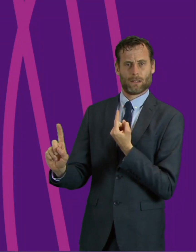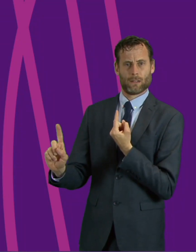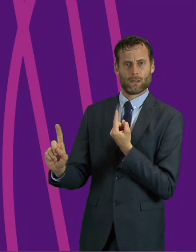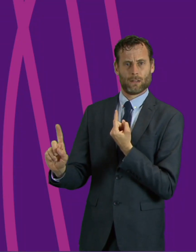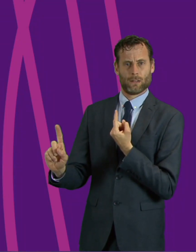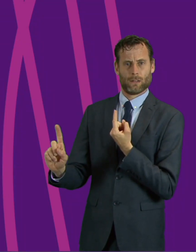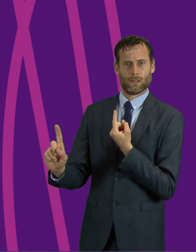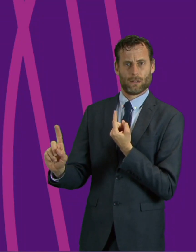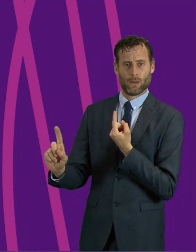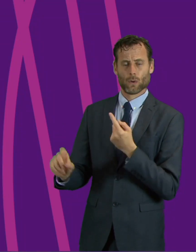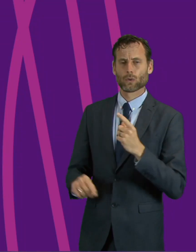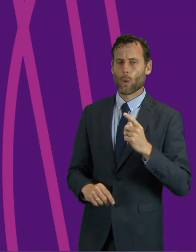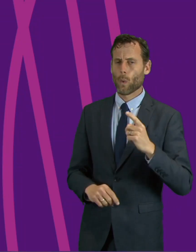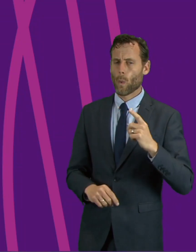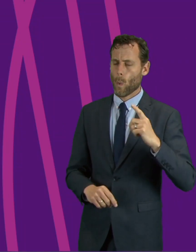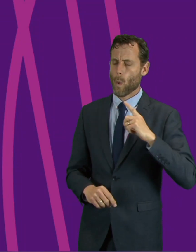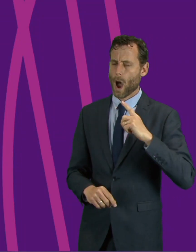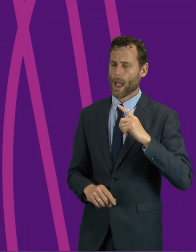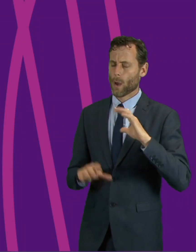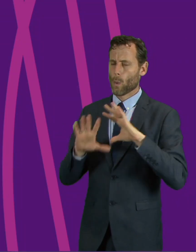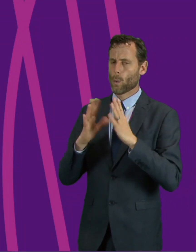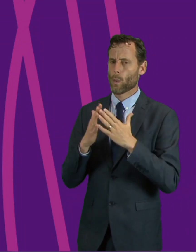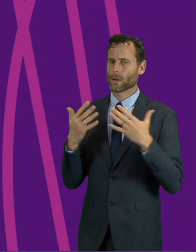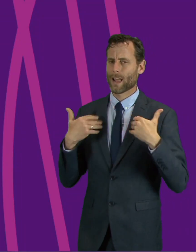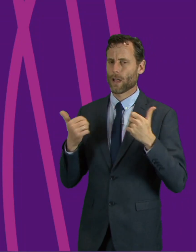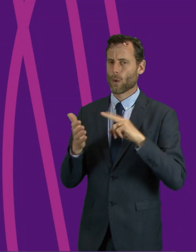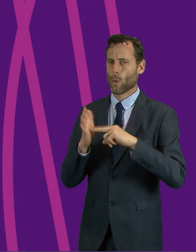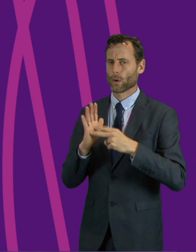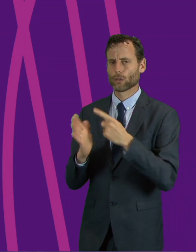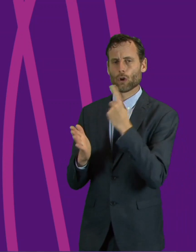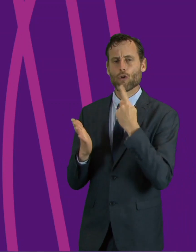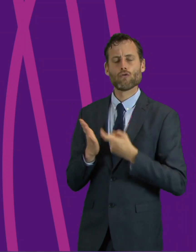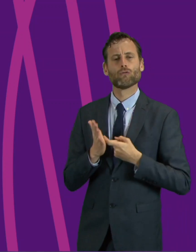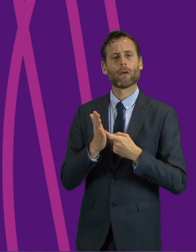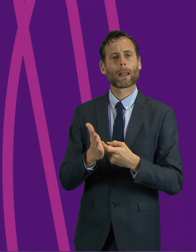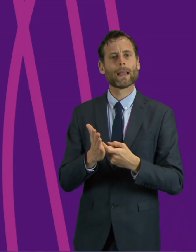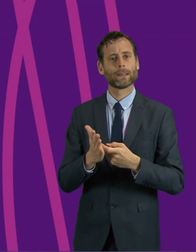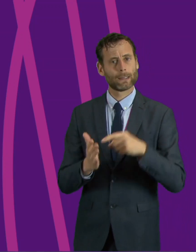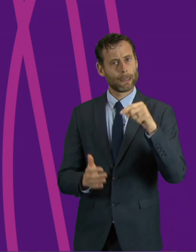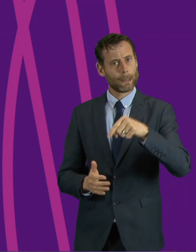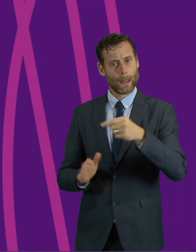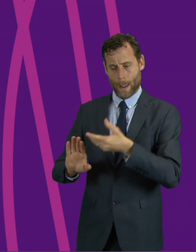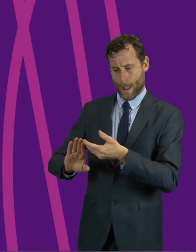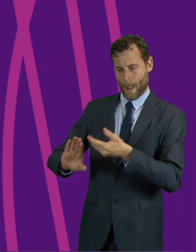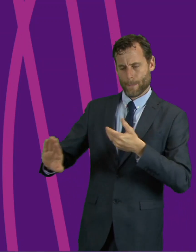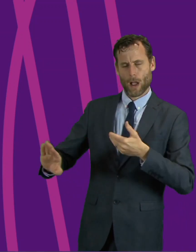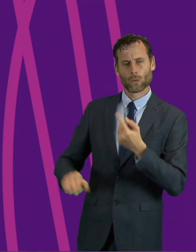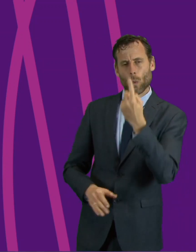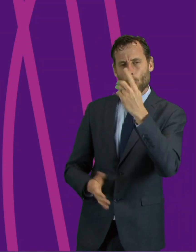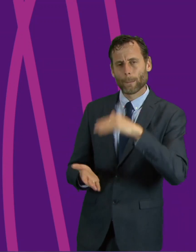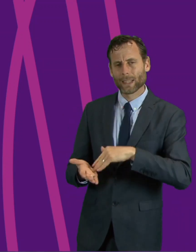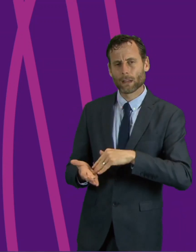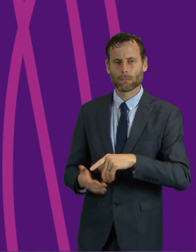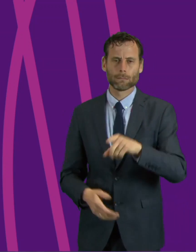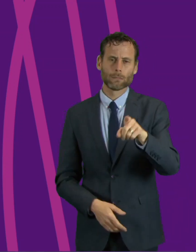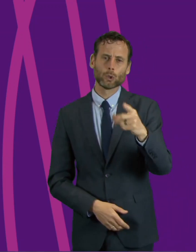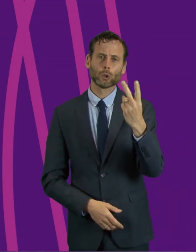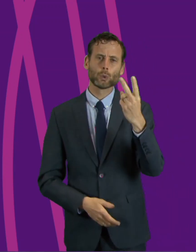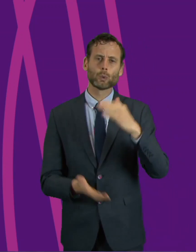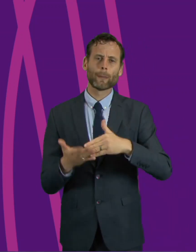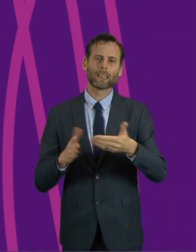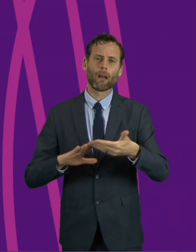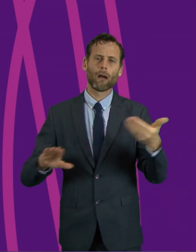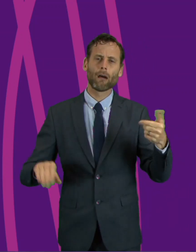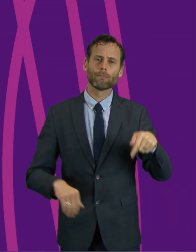it is that when the World Health Organization recommends maintaining social distances of 1 metre, across the